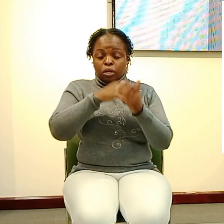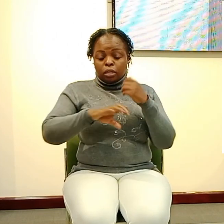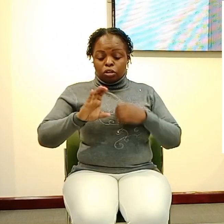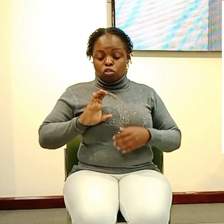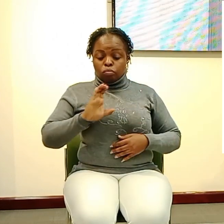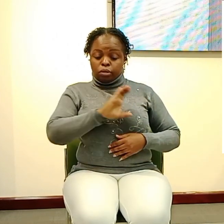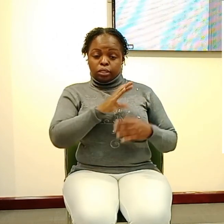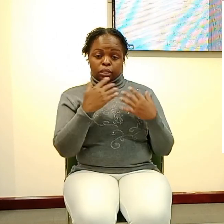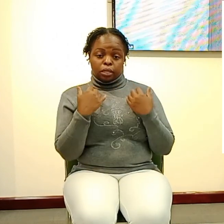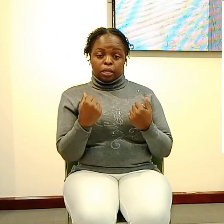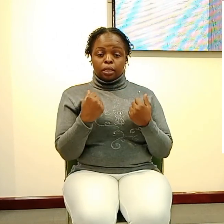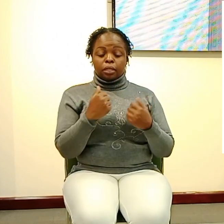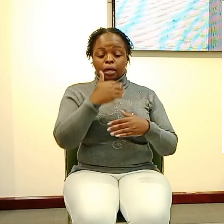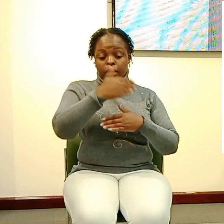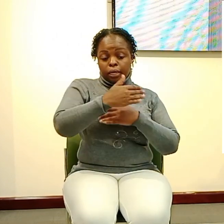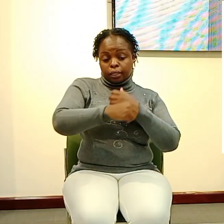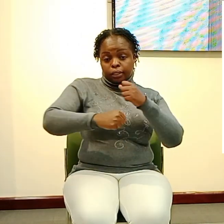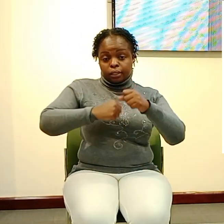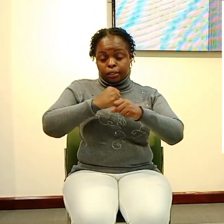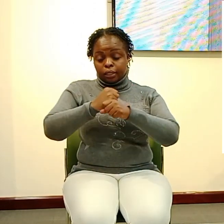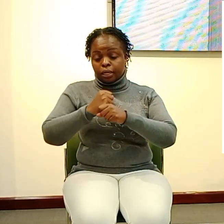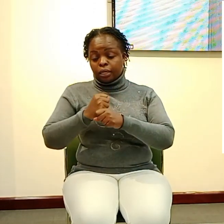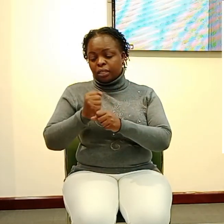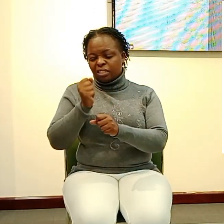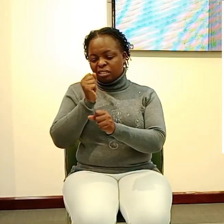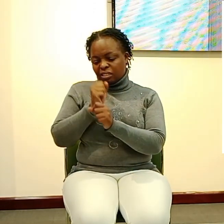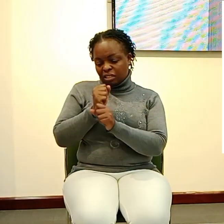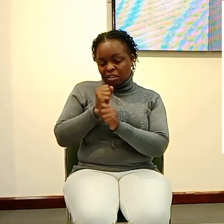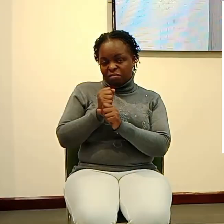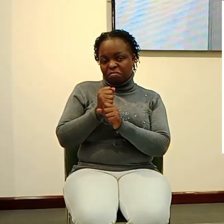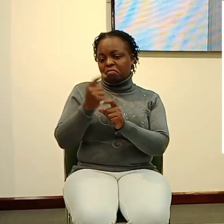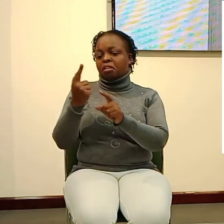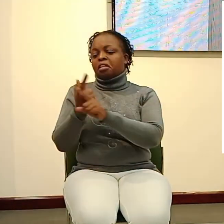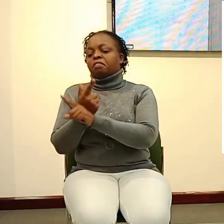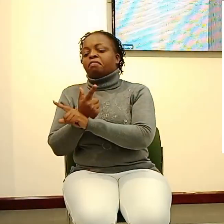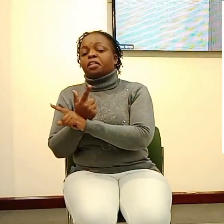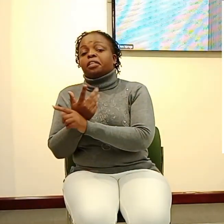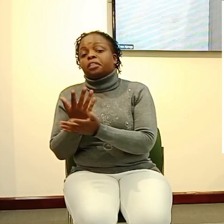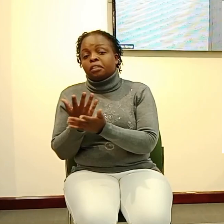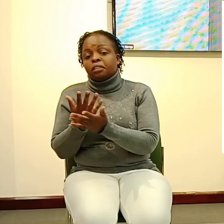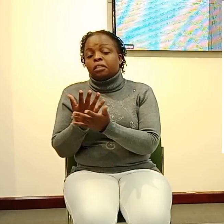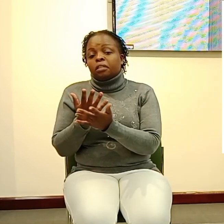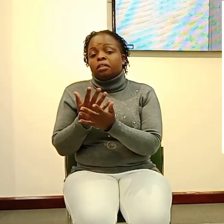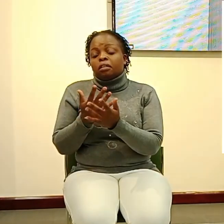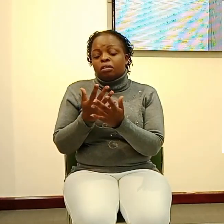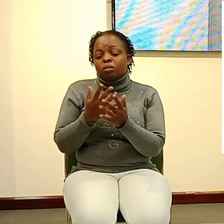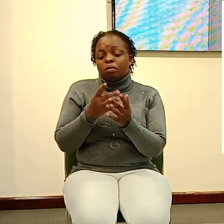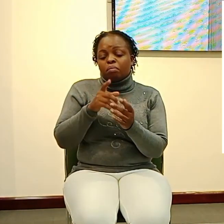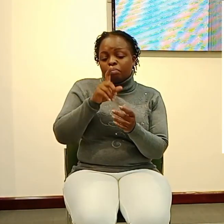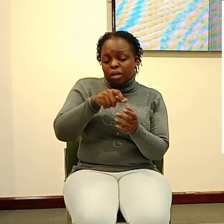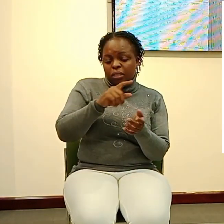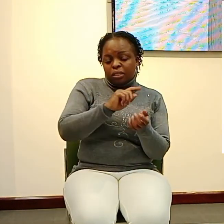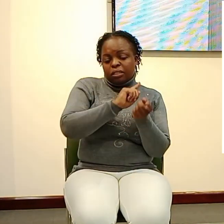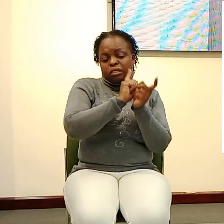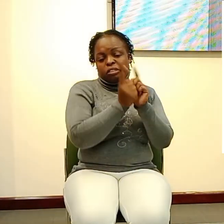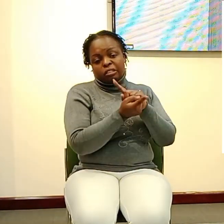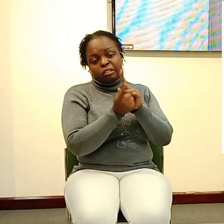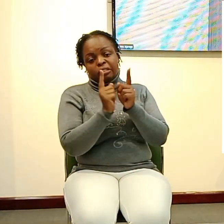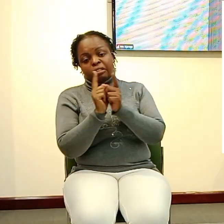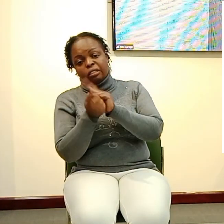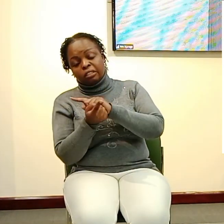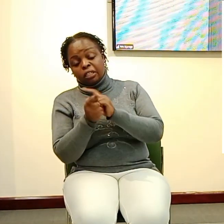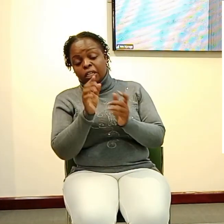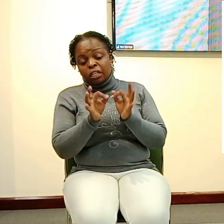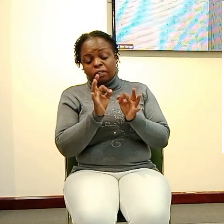health, next year, that staff won't be in committee of health. We rotate them because we say